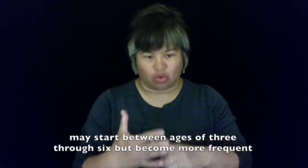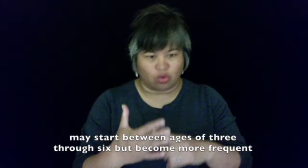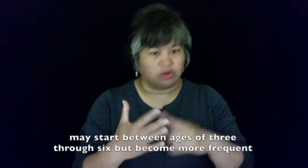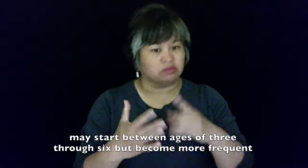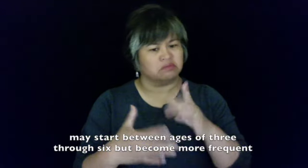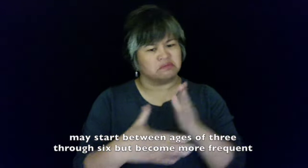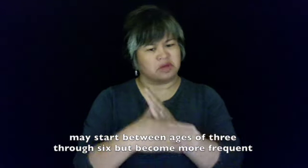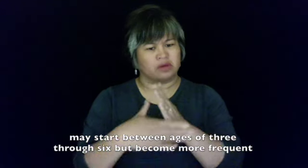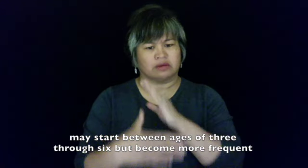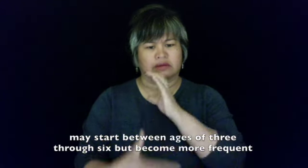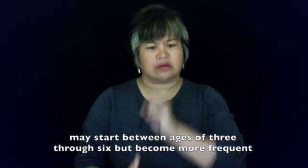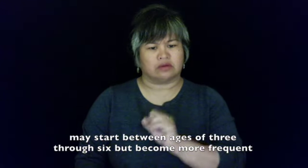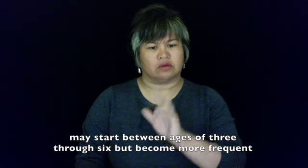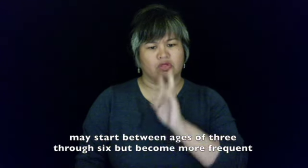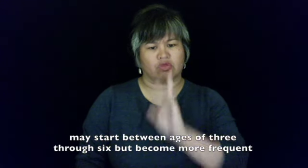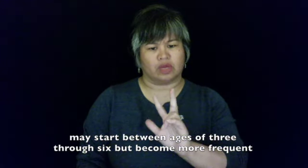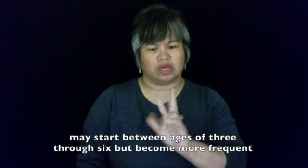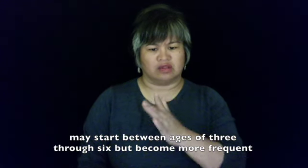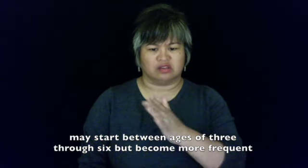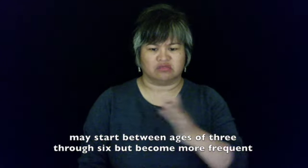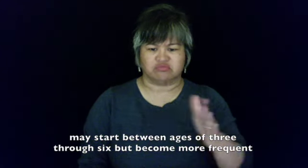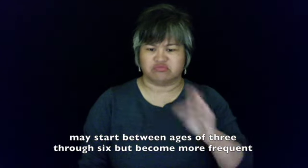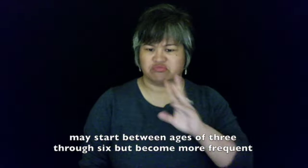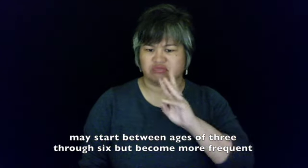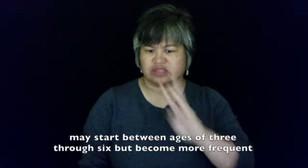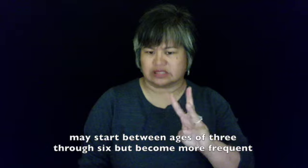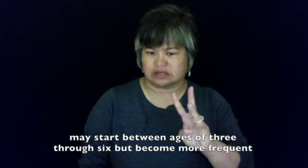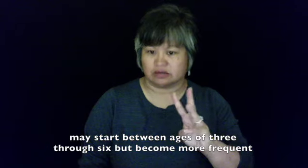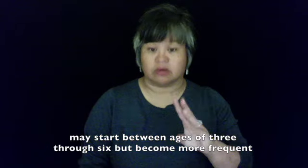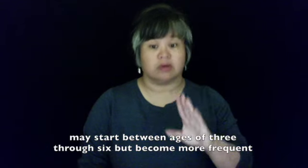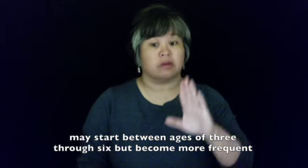may start between the ages of 3 through 6, but become more frequent